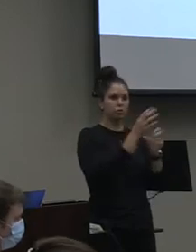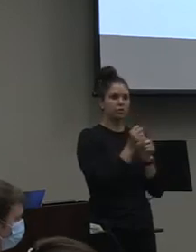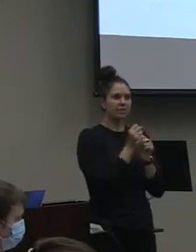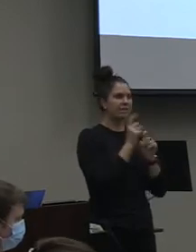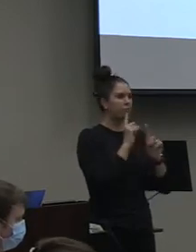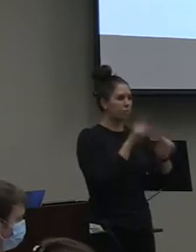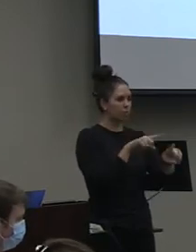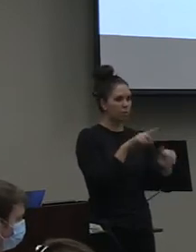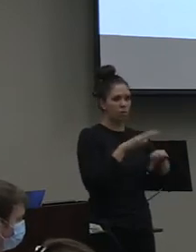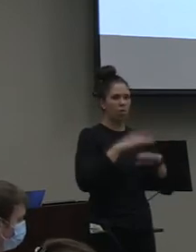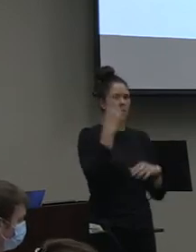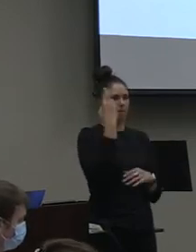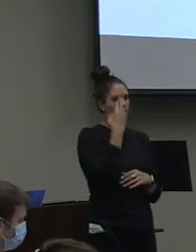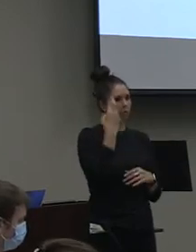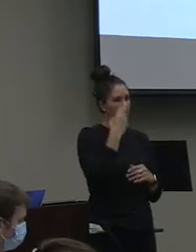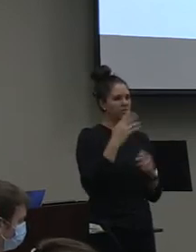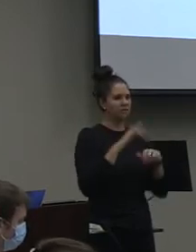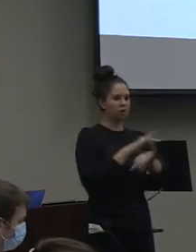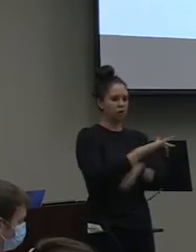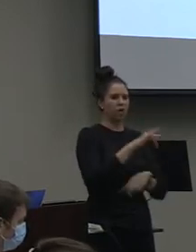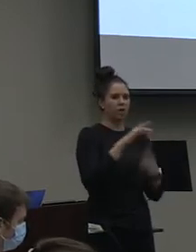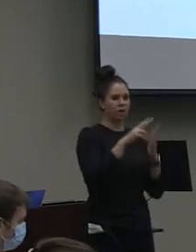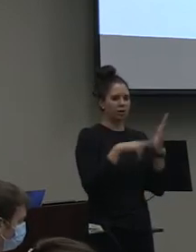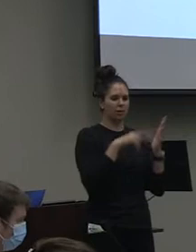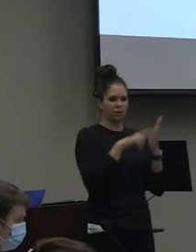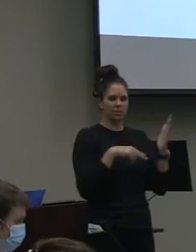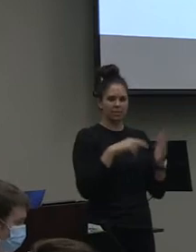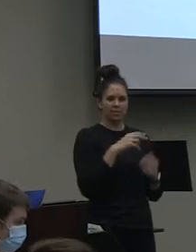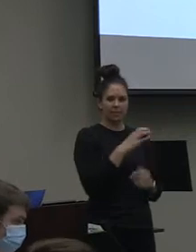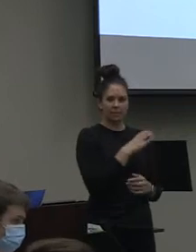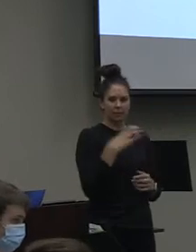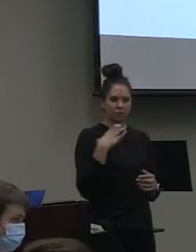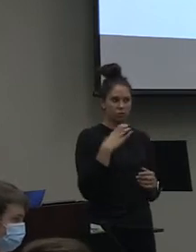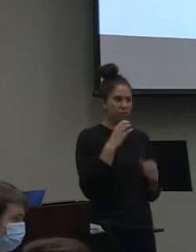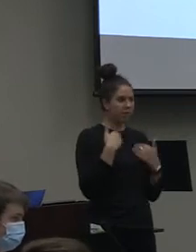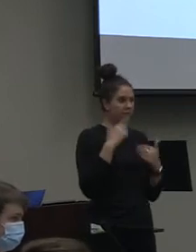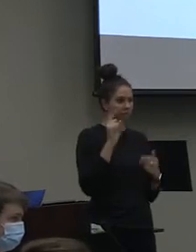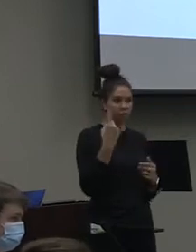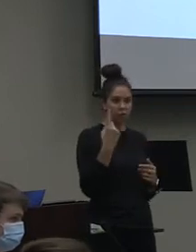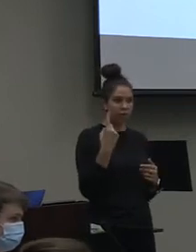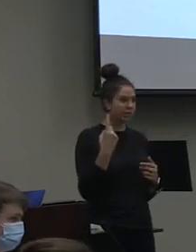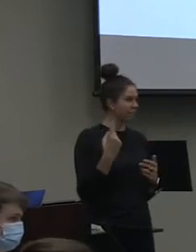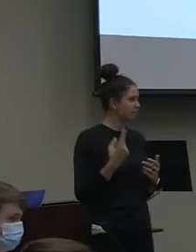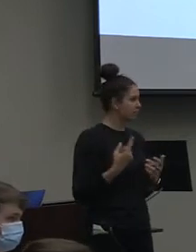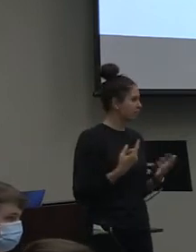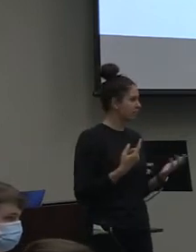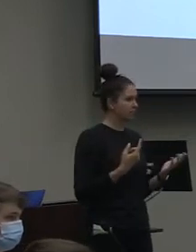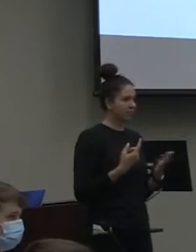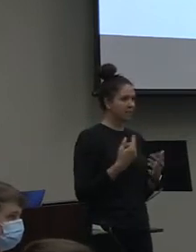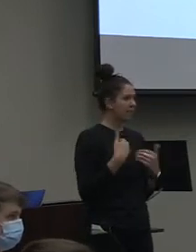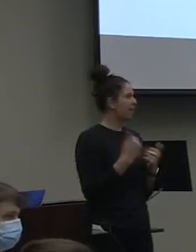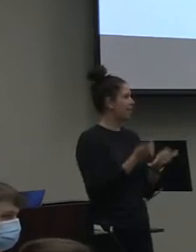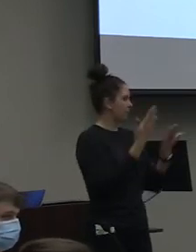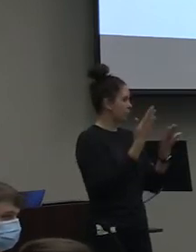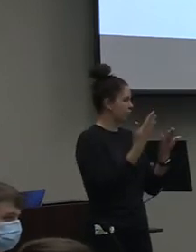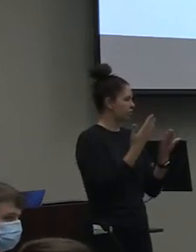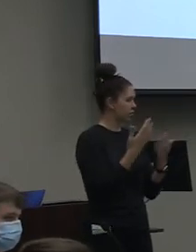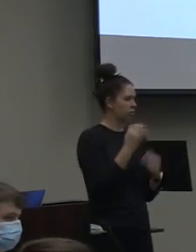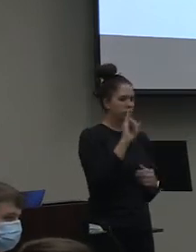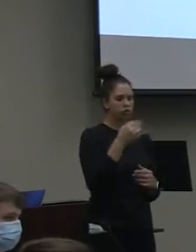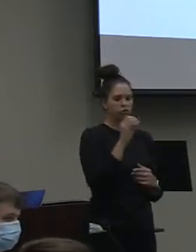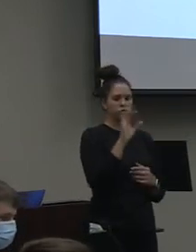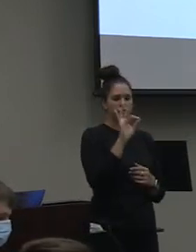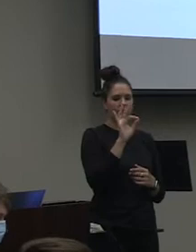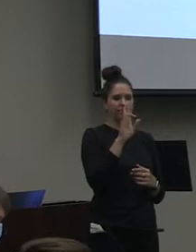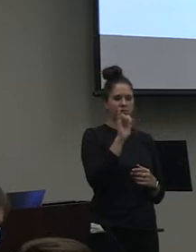report on the purpose of the Early Literacy Commission. Can I have a first? I make the motion.